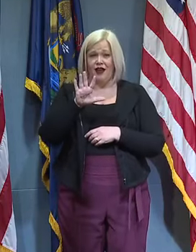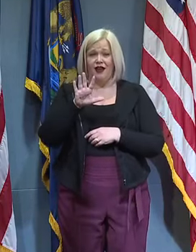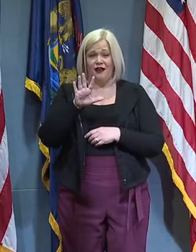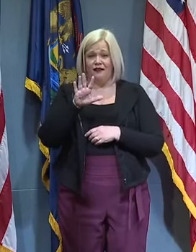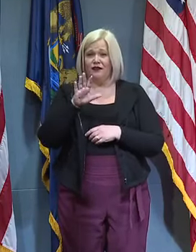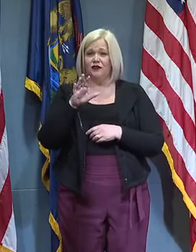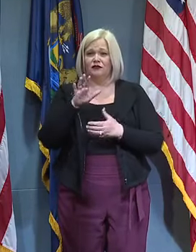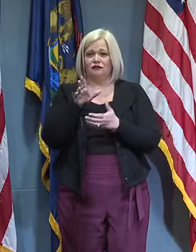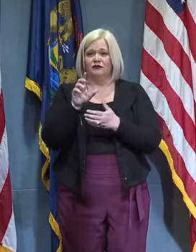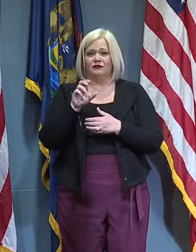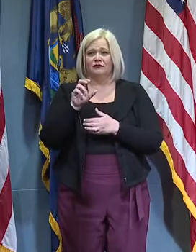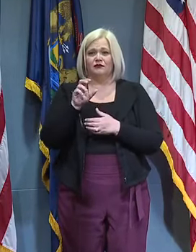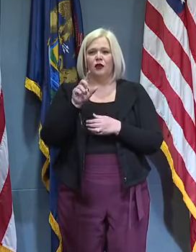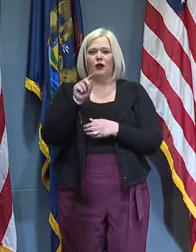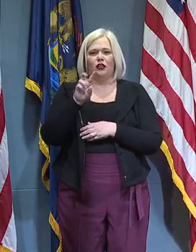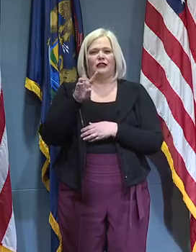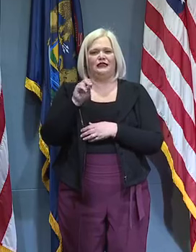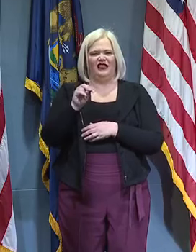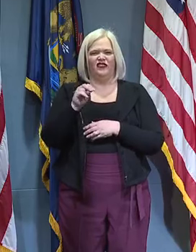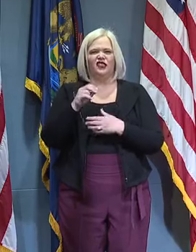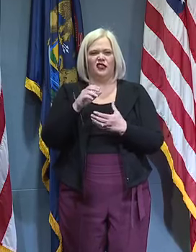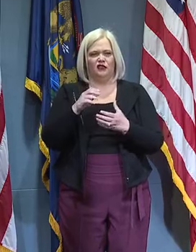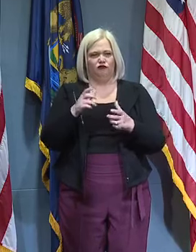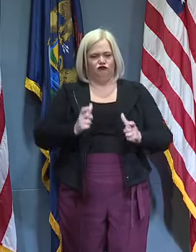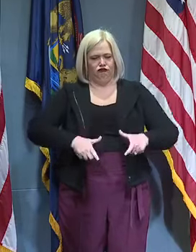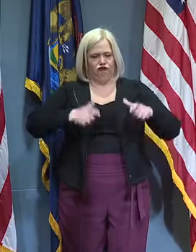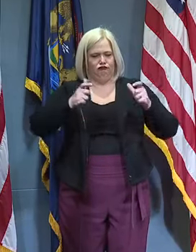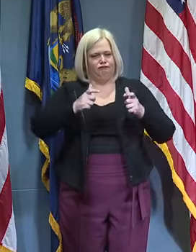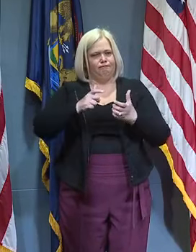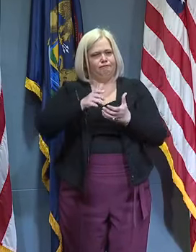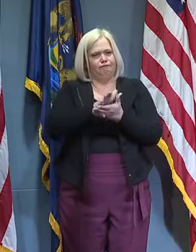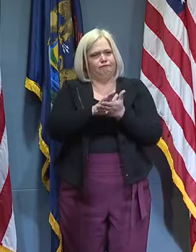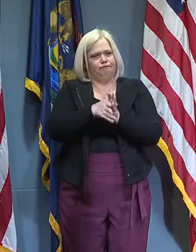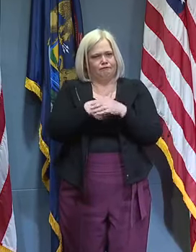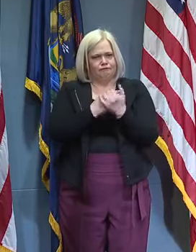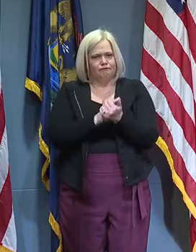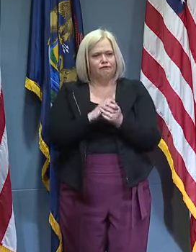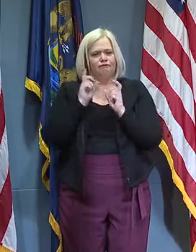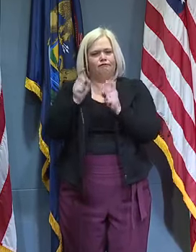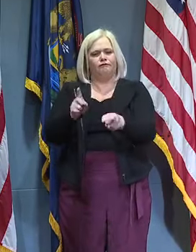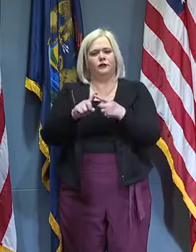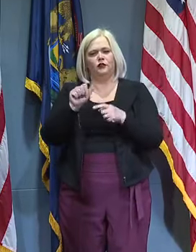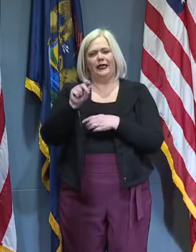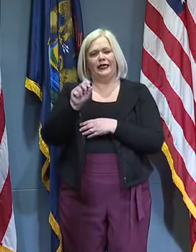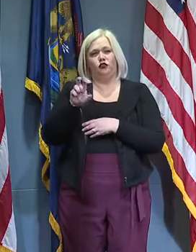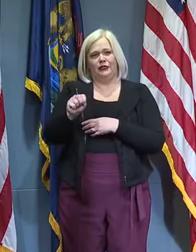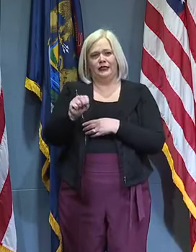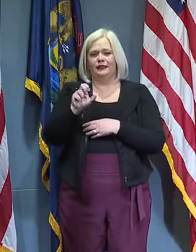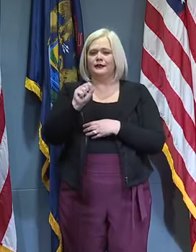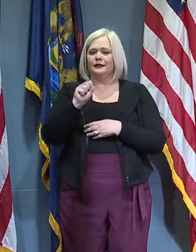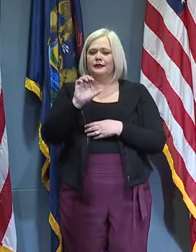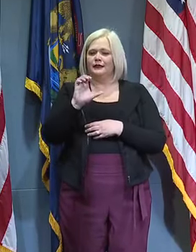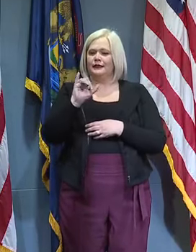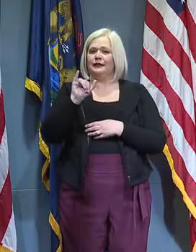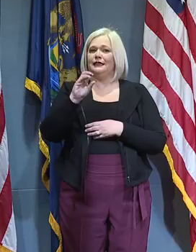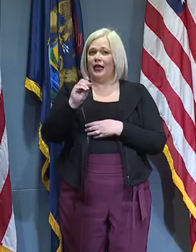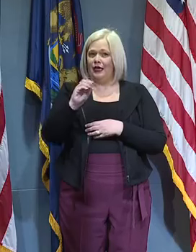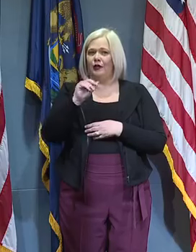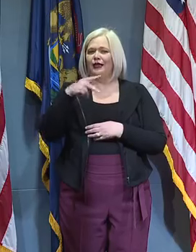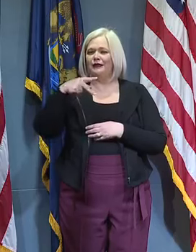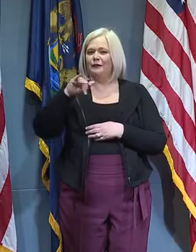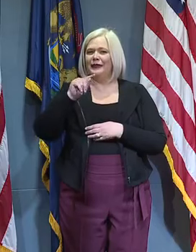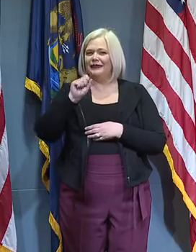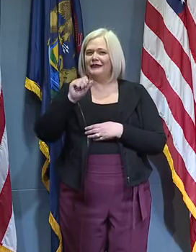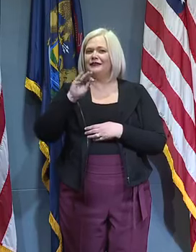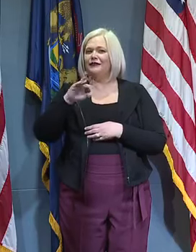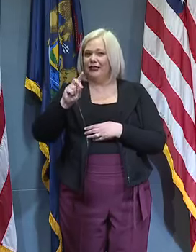senior living centers, emergency service teams in Adrian, Scio Township, and Pittsfield Township, and